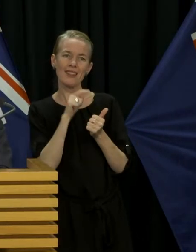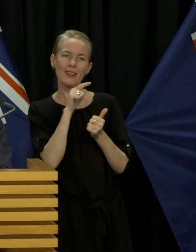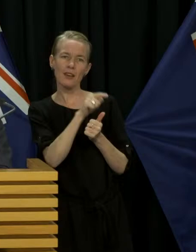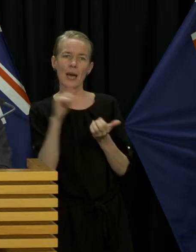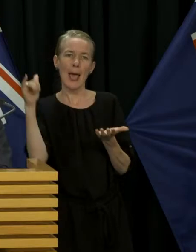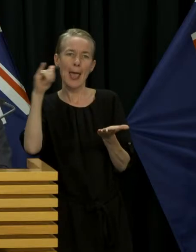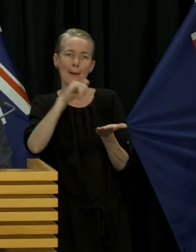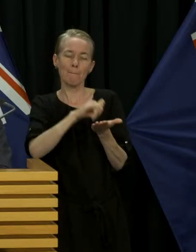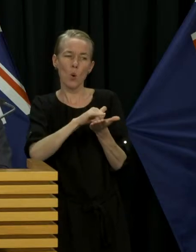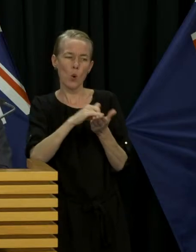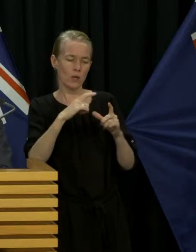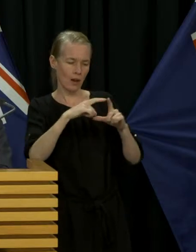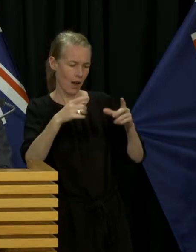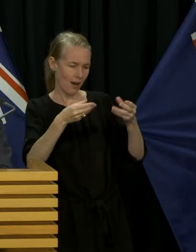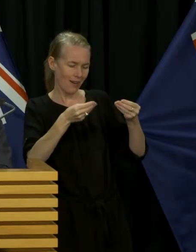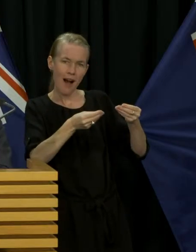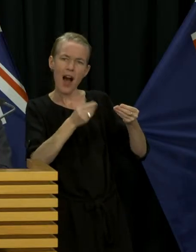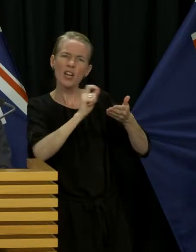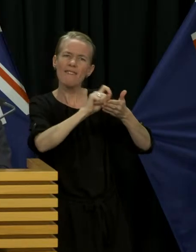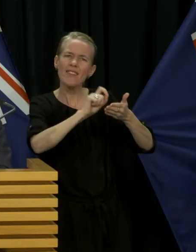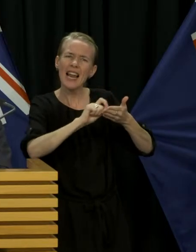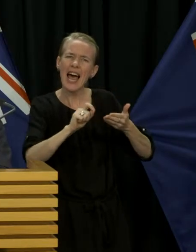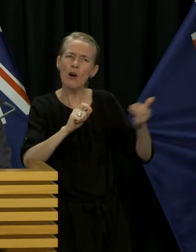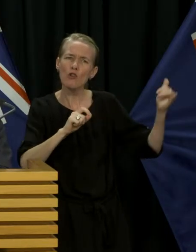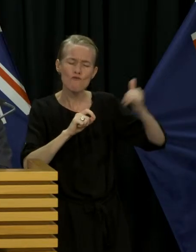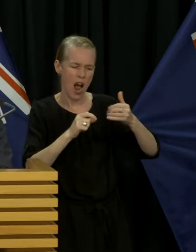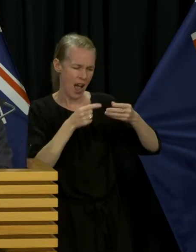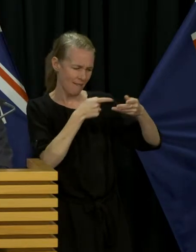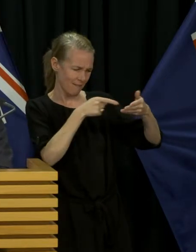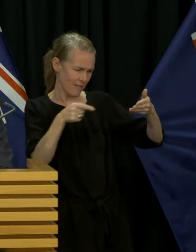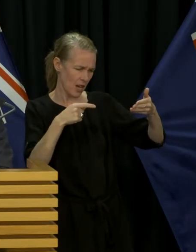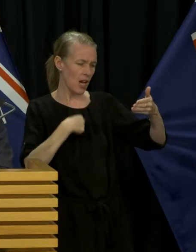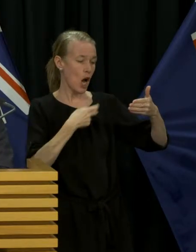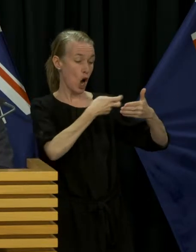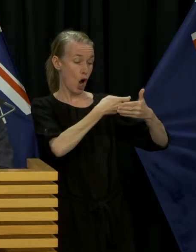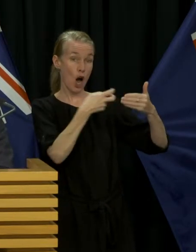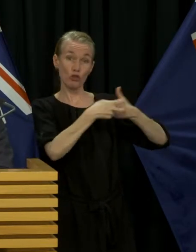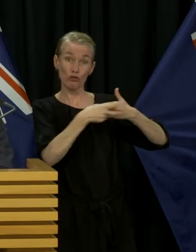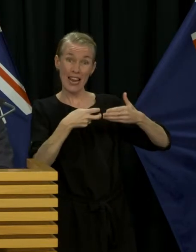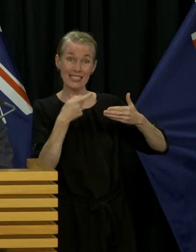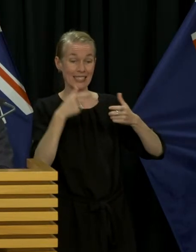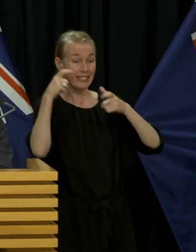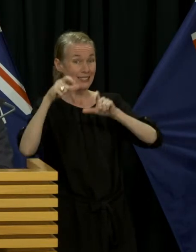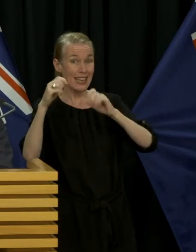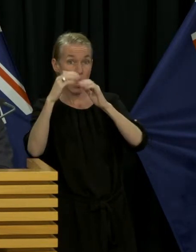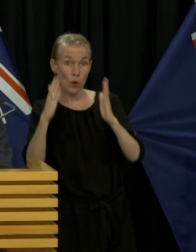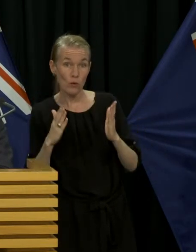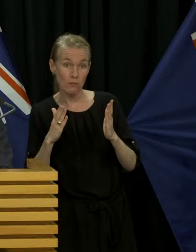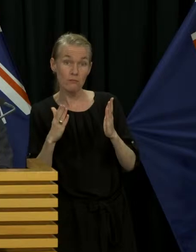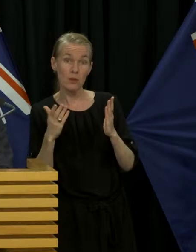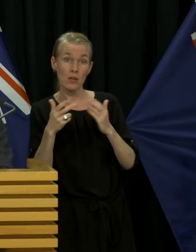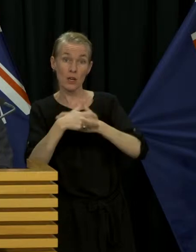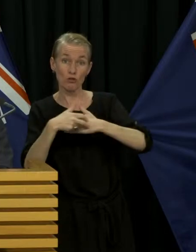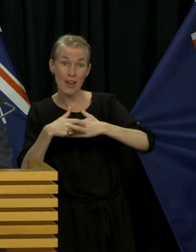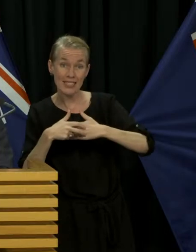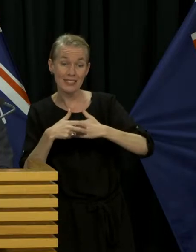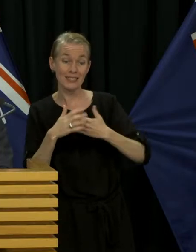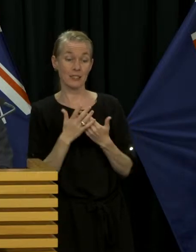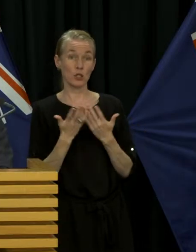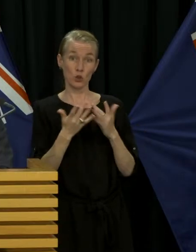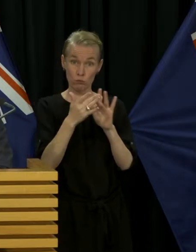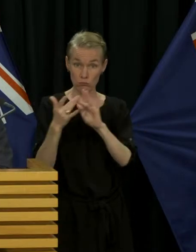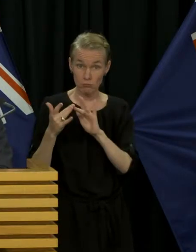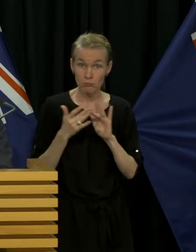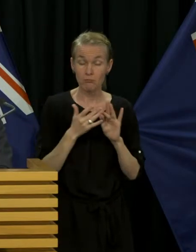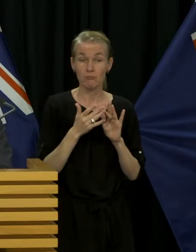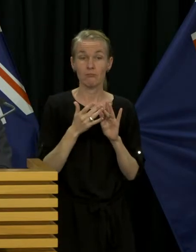staying. The people they've been staying with have been interviewed last night by a public health physician, and so we've got quite a lot of information. We also